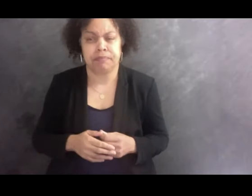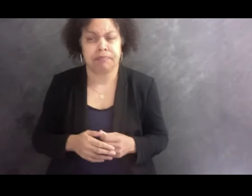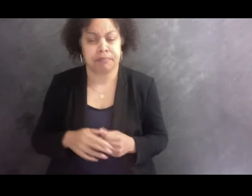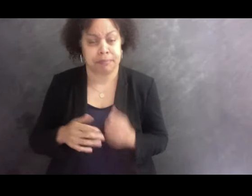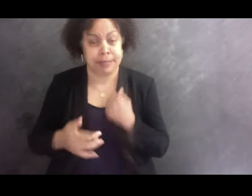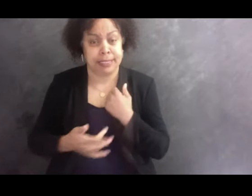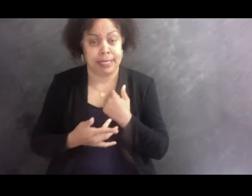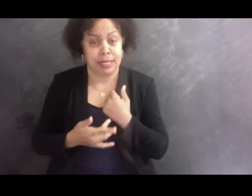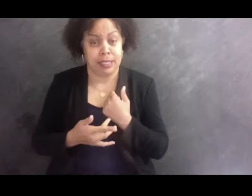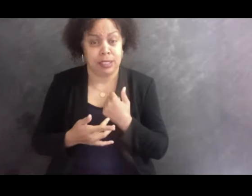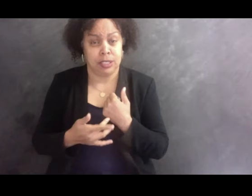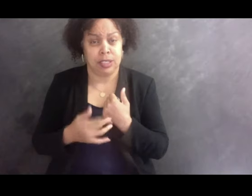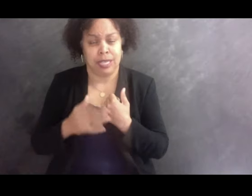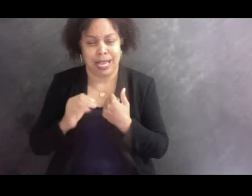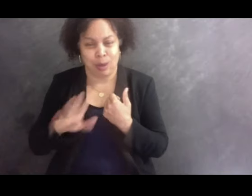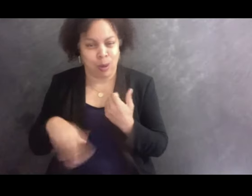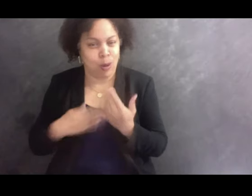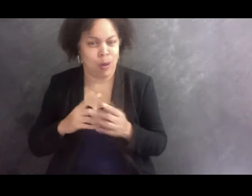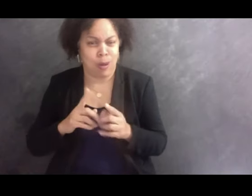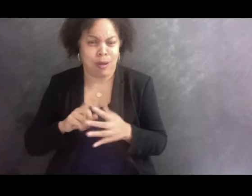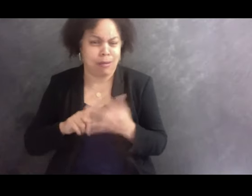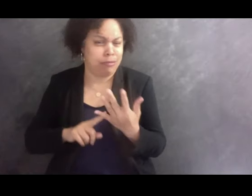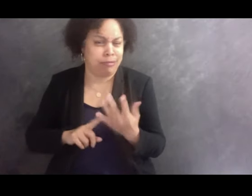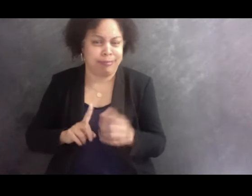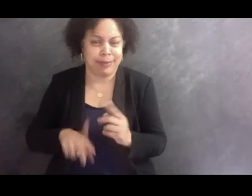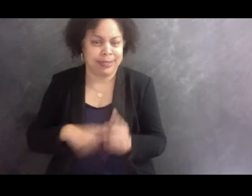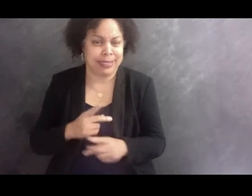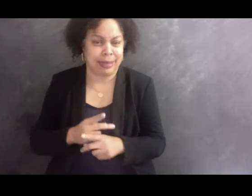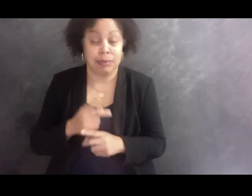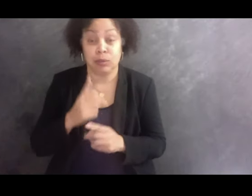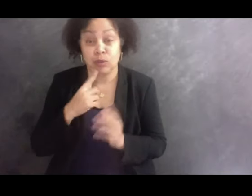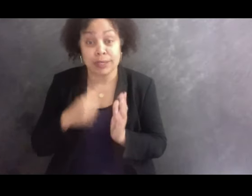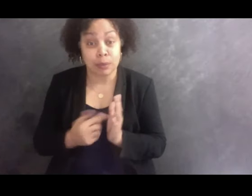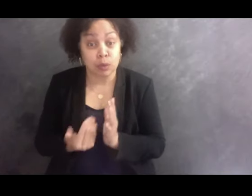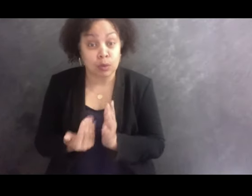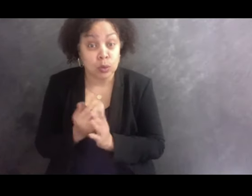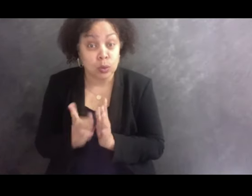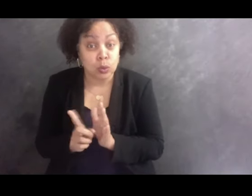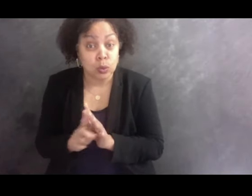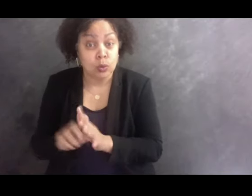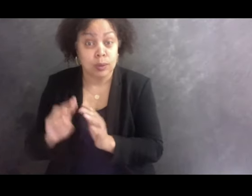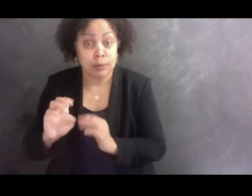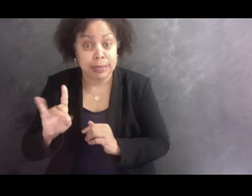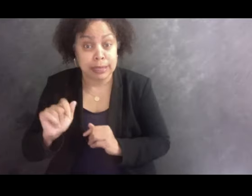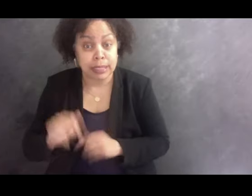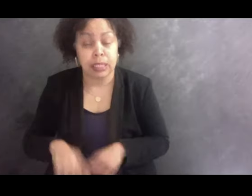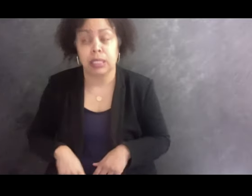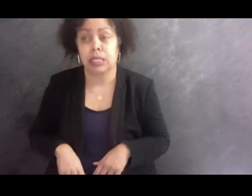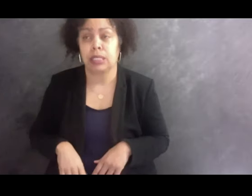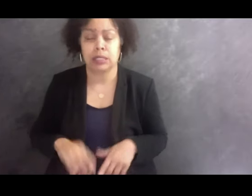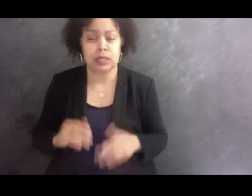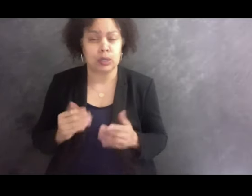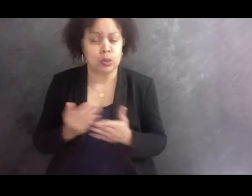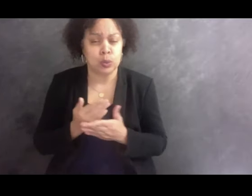technology and all of its stakes, this idea of emerging media, of new ways